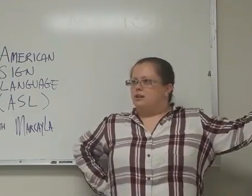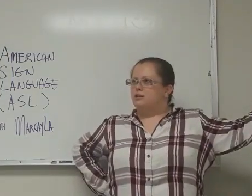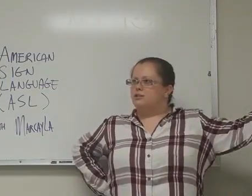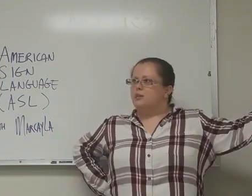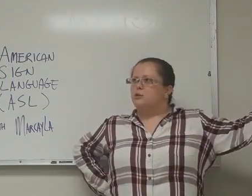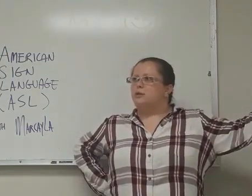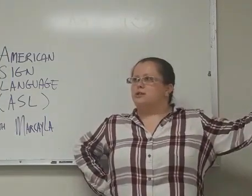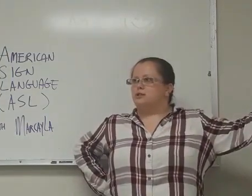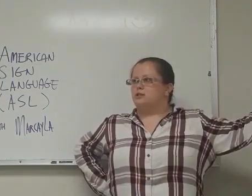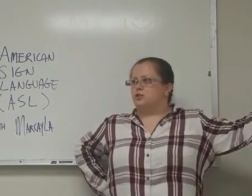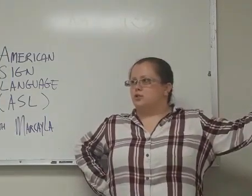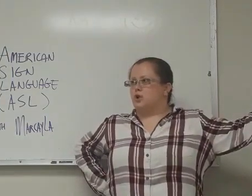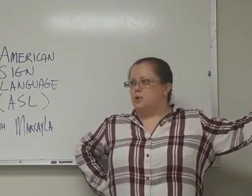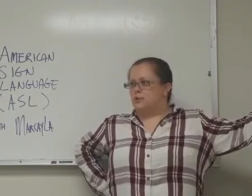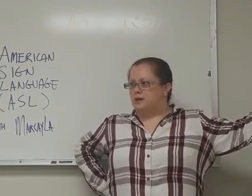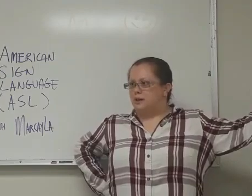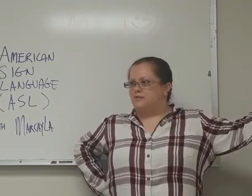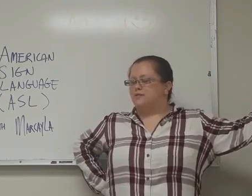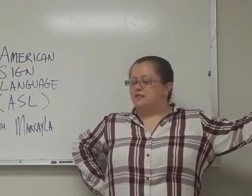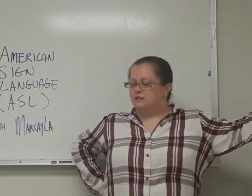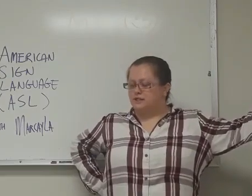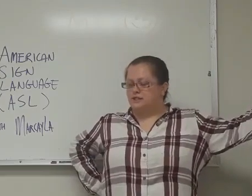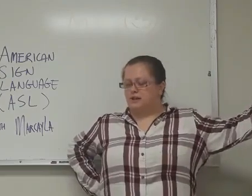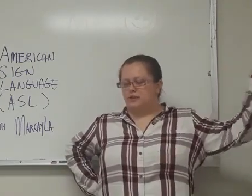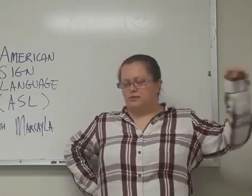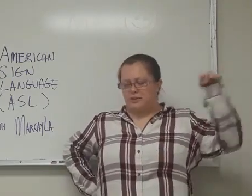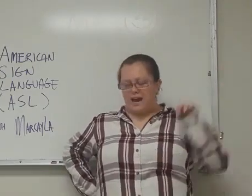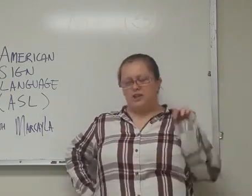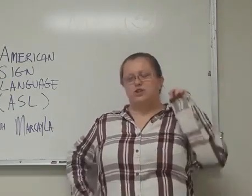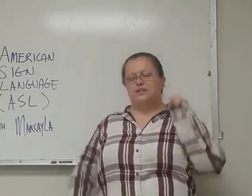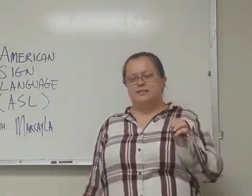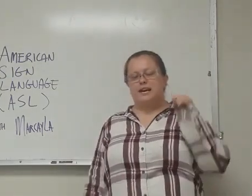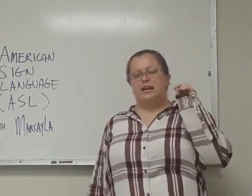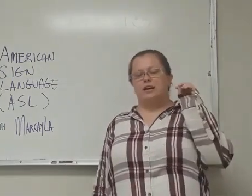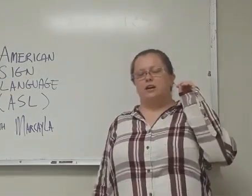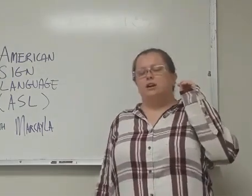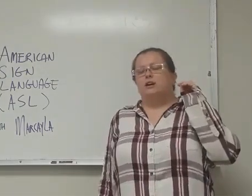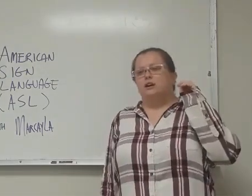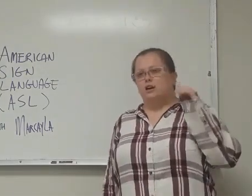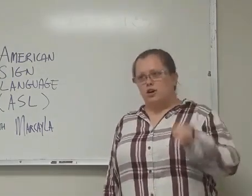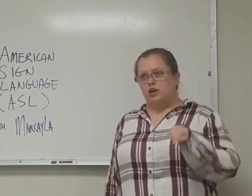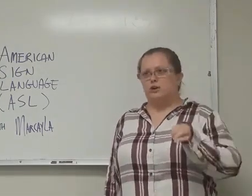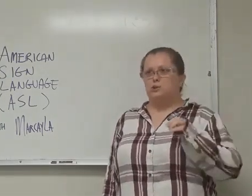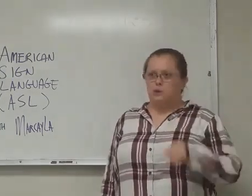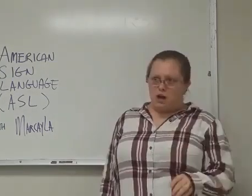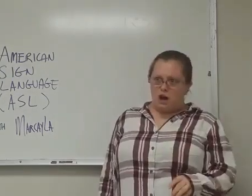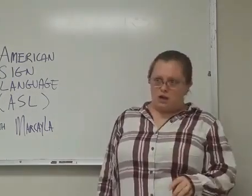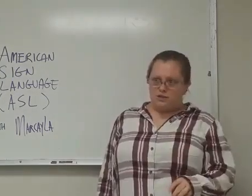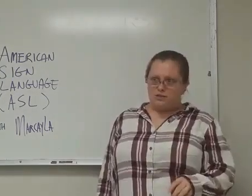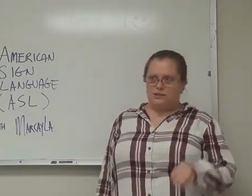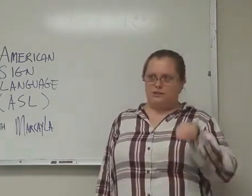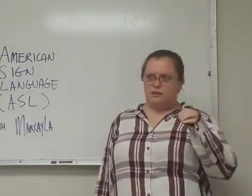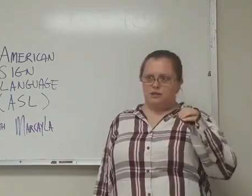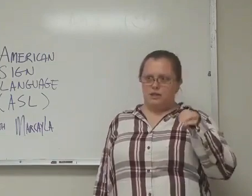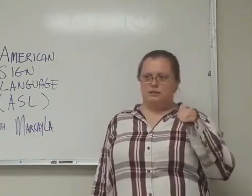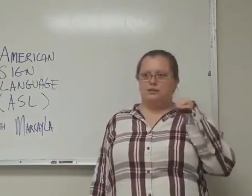there's a couple ways to go about that. Physically, actually saying, "Are you lost?" The